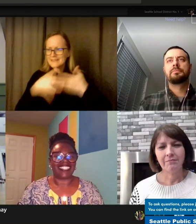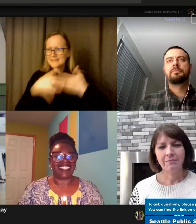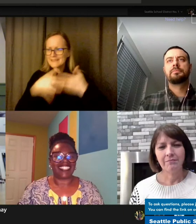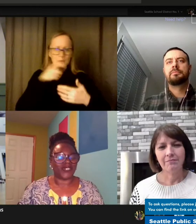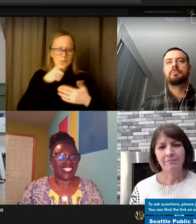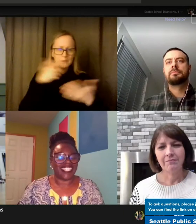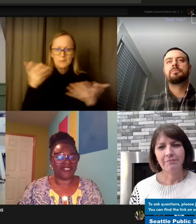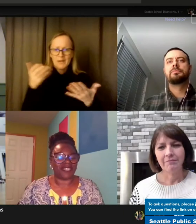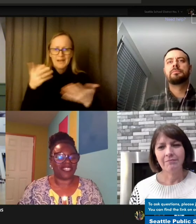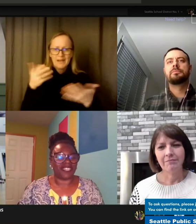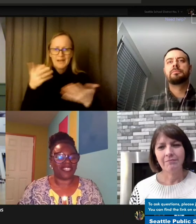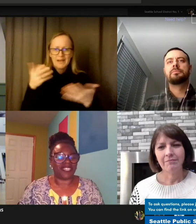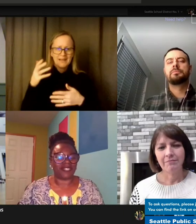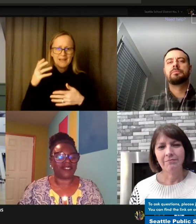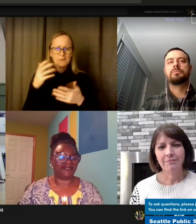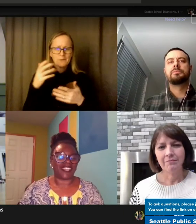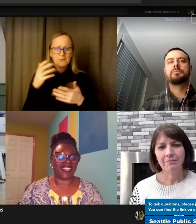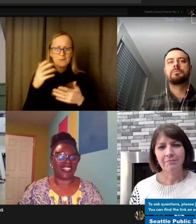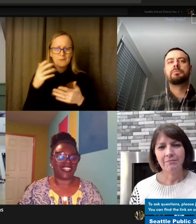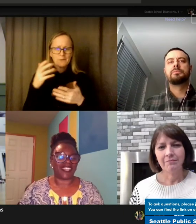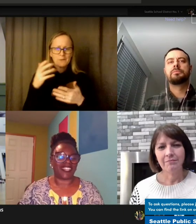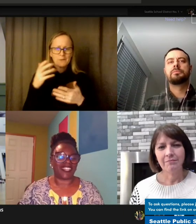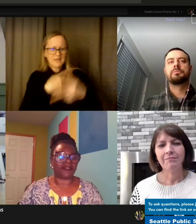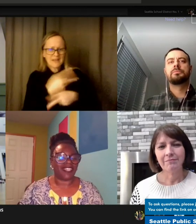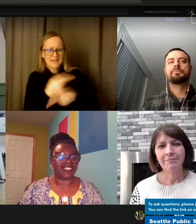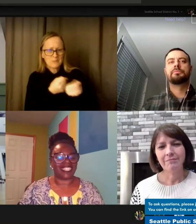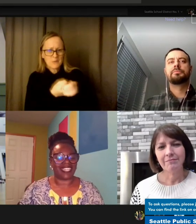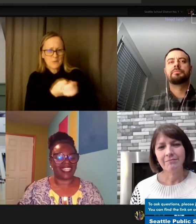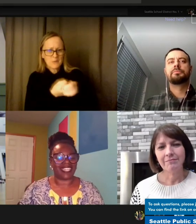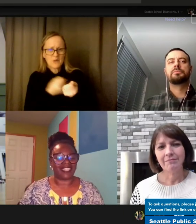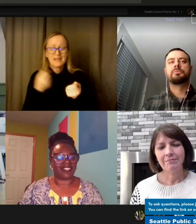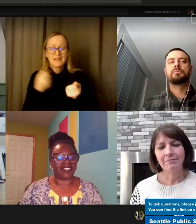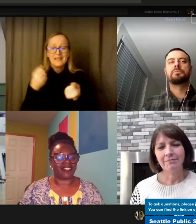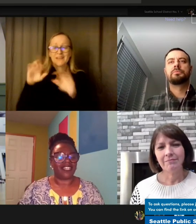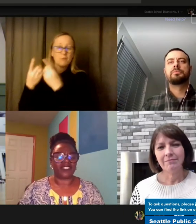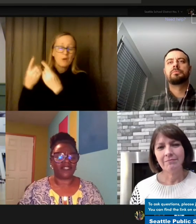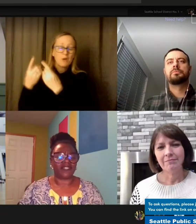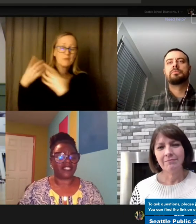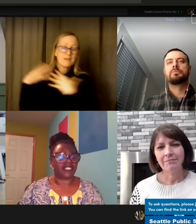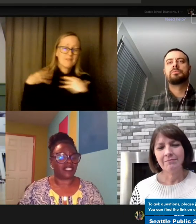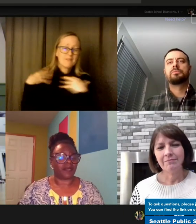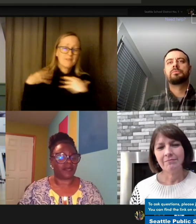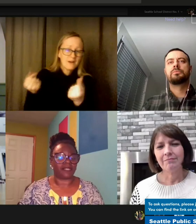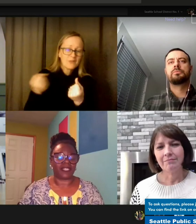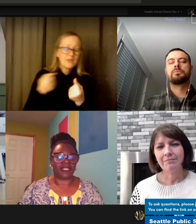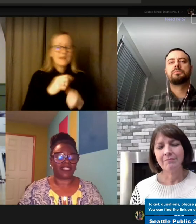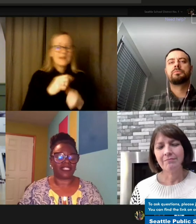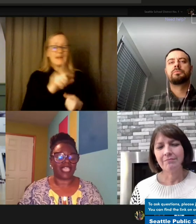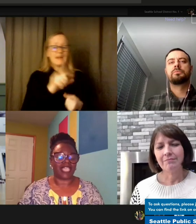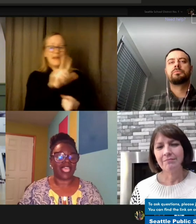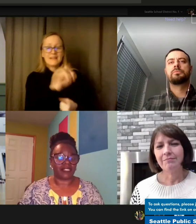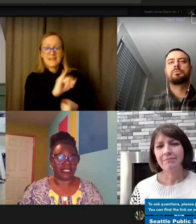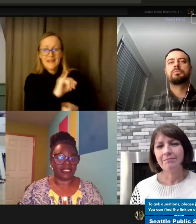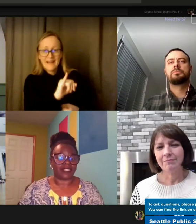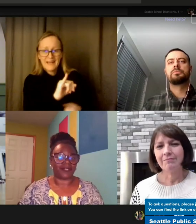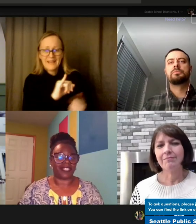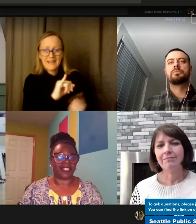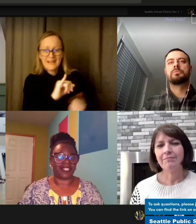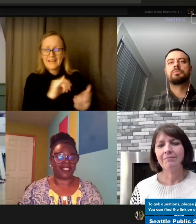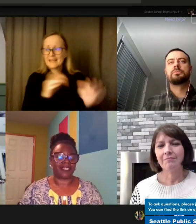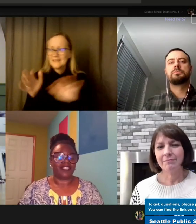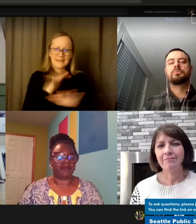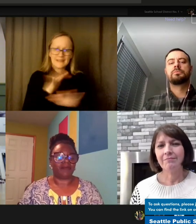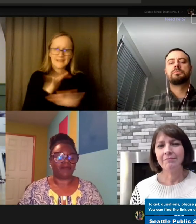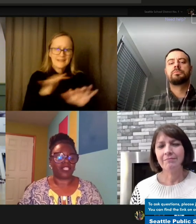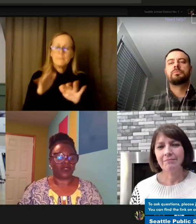supports that it should be put in place by Department of Health and LNI, and our health services team has been tirelessly working to